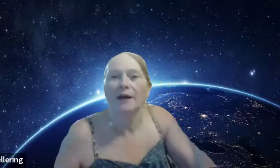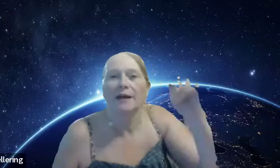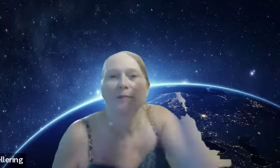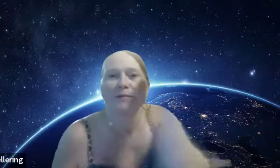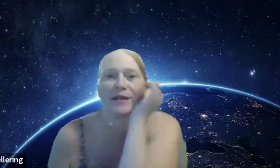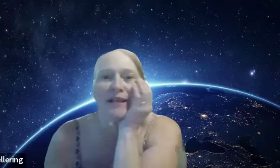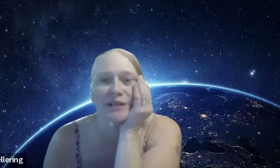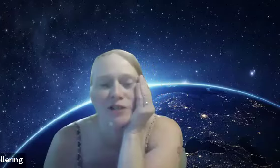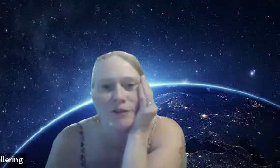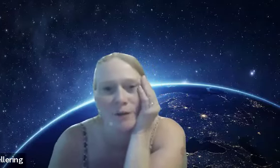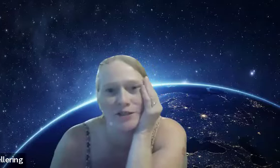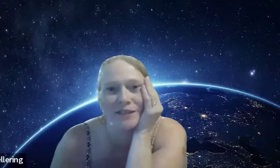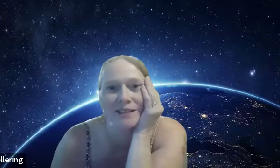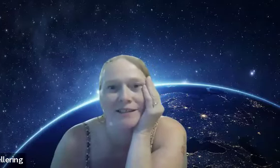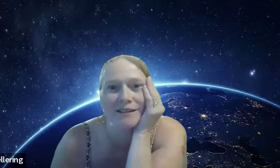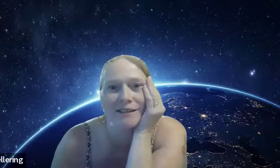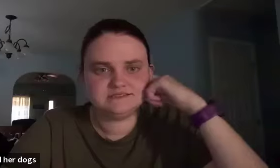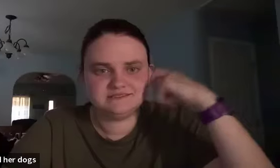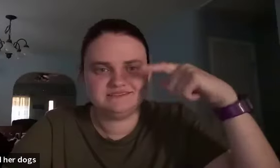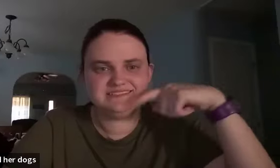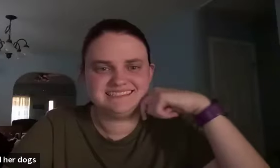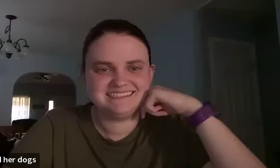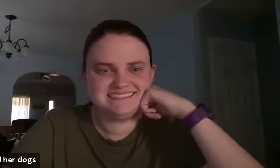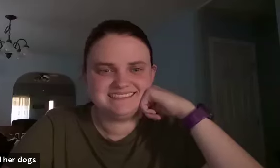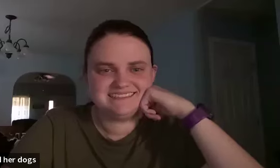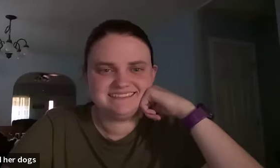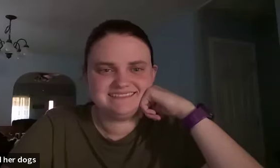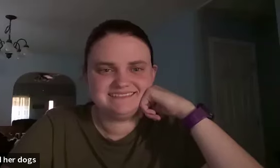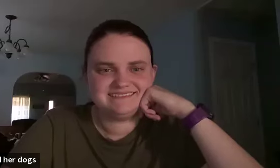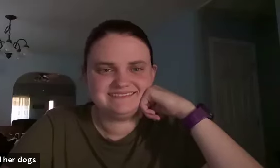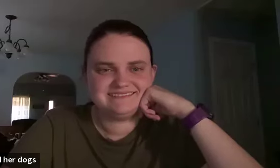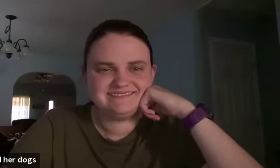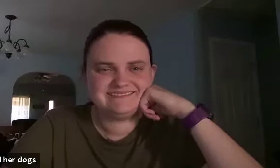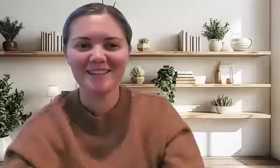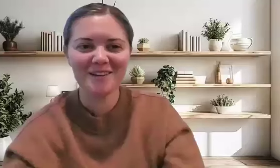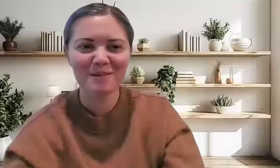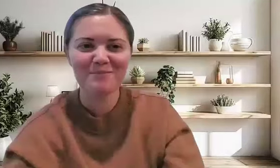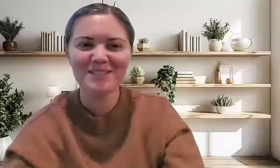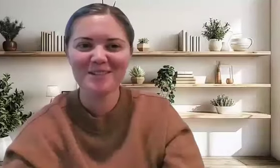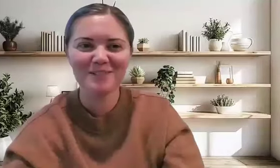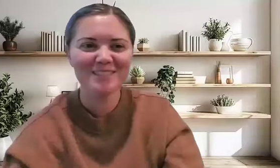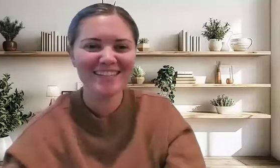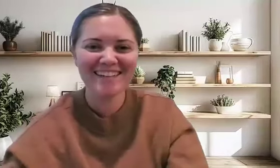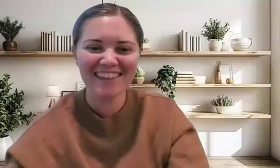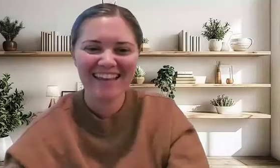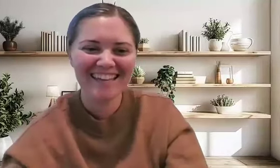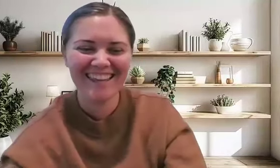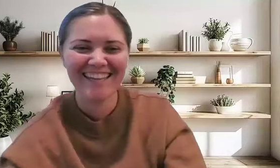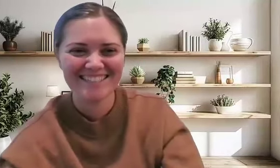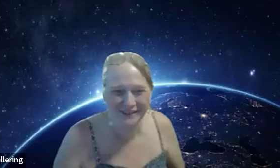Okay, I'm sorry. Sarah, did you have a question? Yes. Oh no, just I'm one of the healthcare people, so Oh, appreciate yeah, any of okay. that. Thanks. Like,